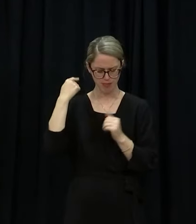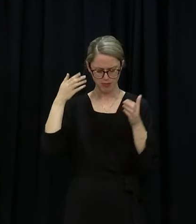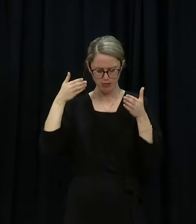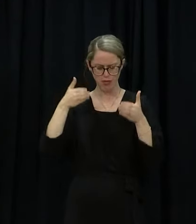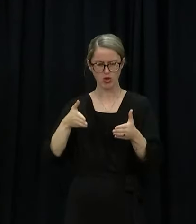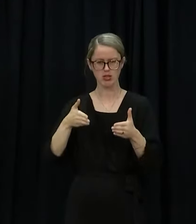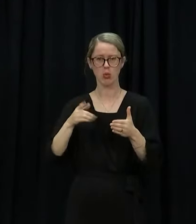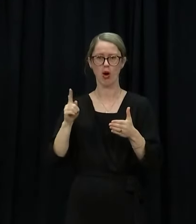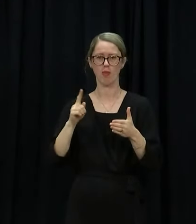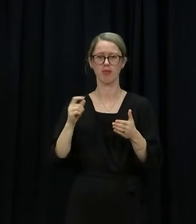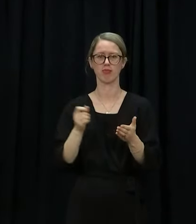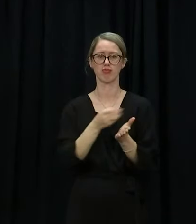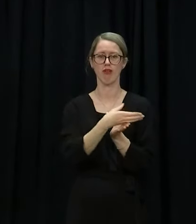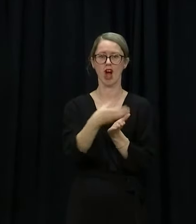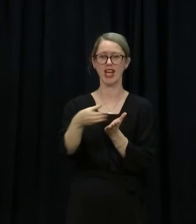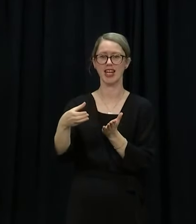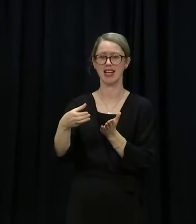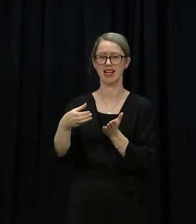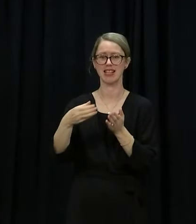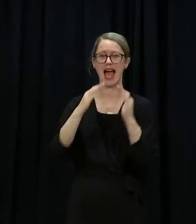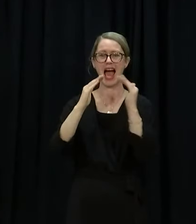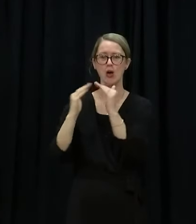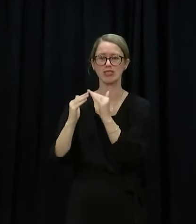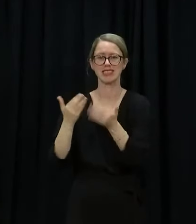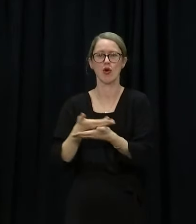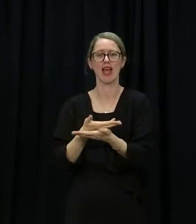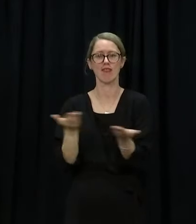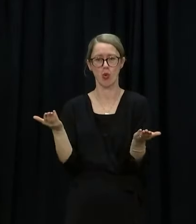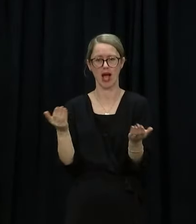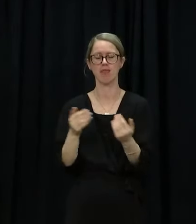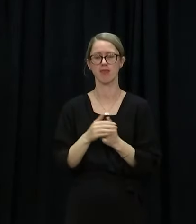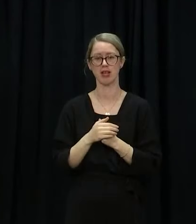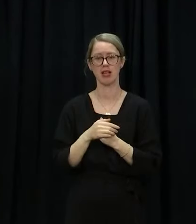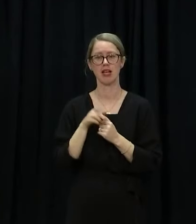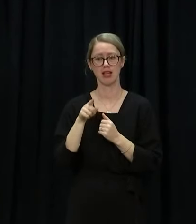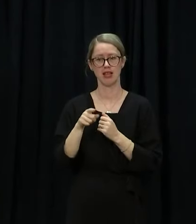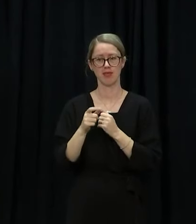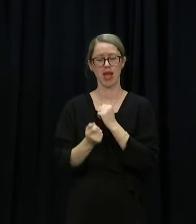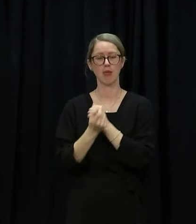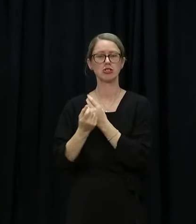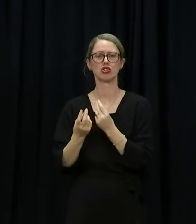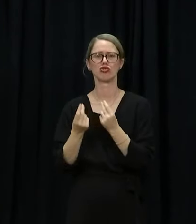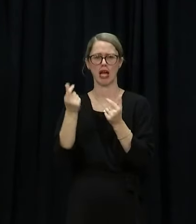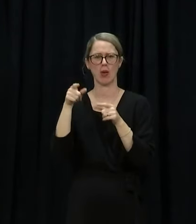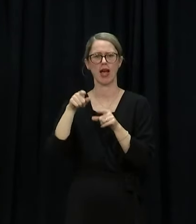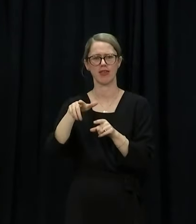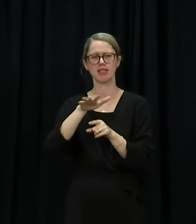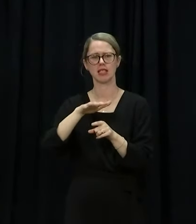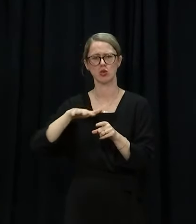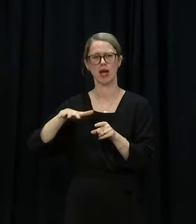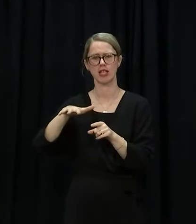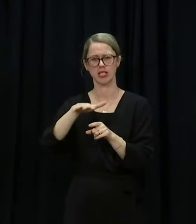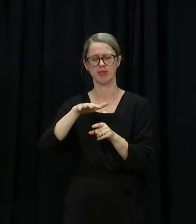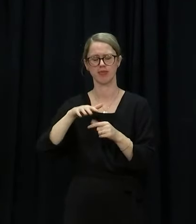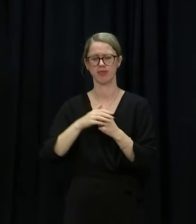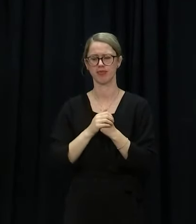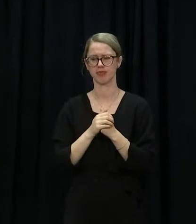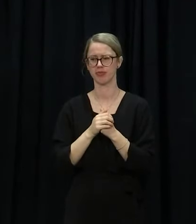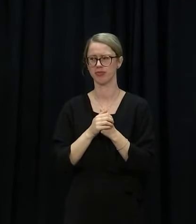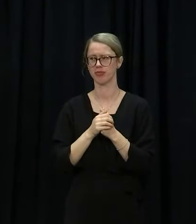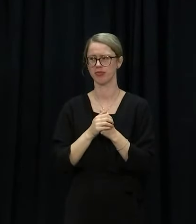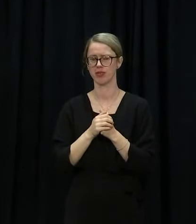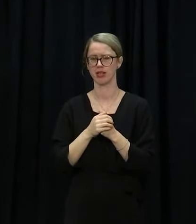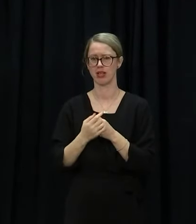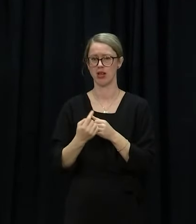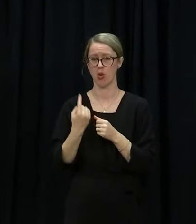was on housing everyone. Again, that focus comes in straight away in these situations. But one of the things that I've had shared with me is actually from